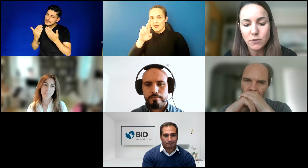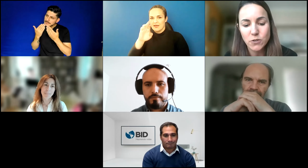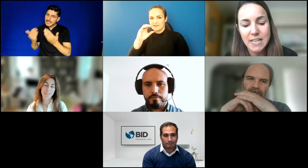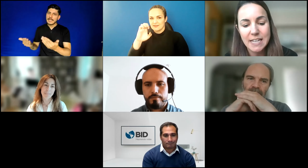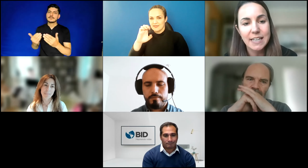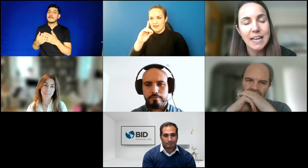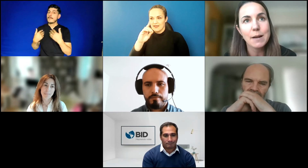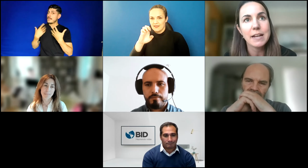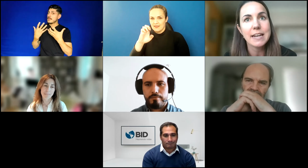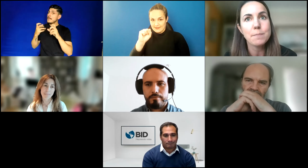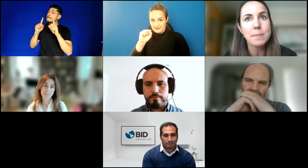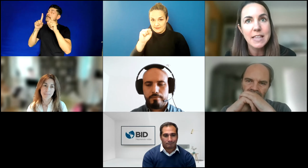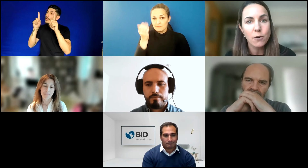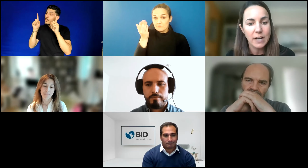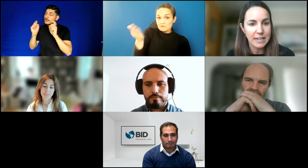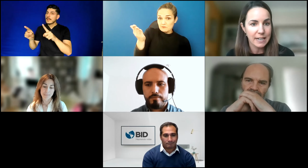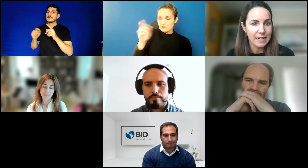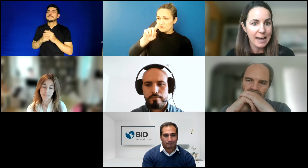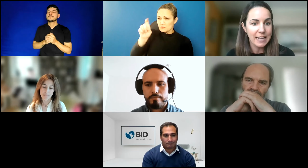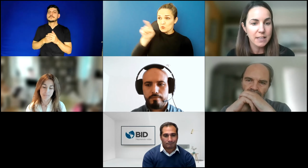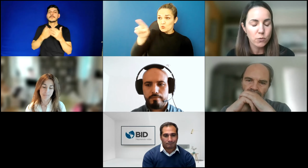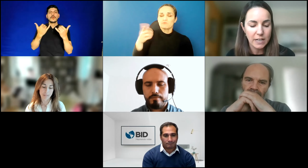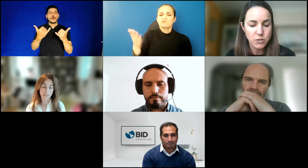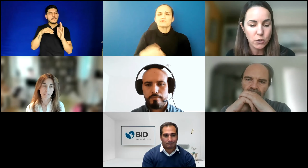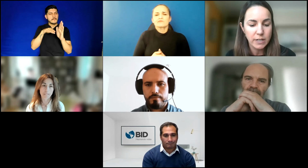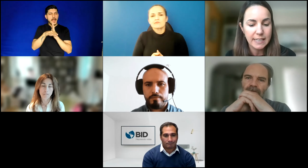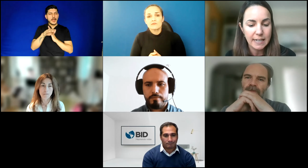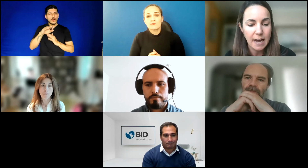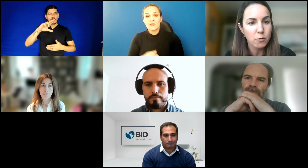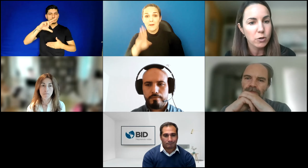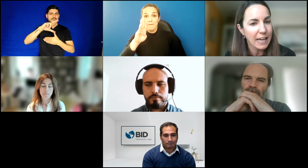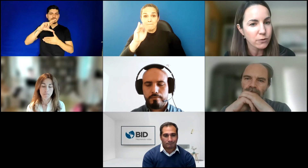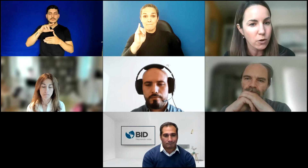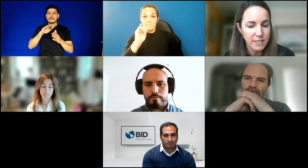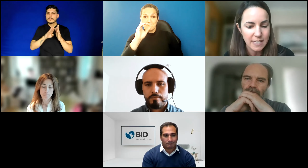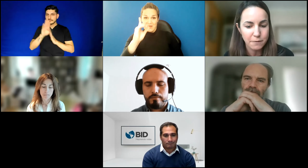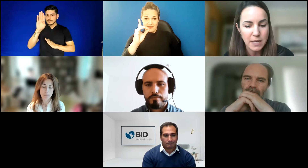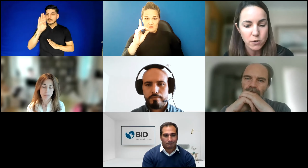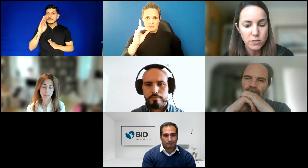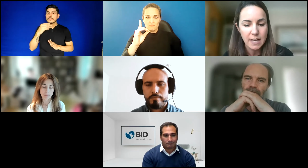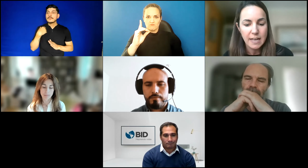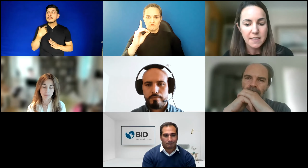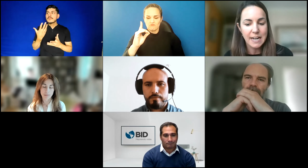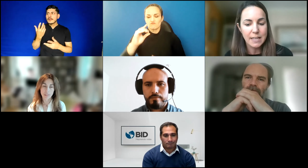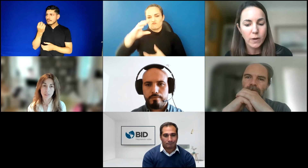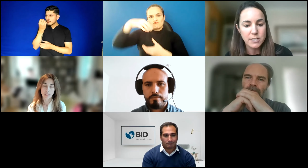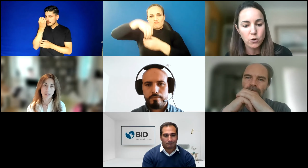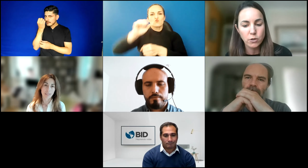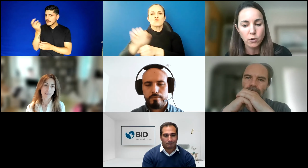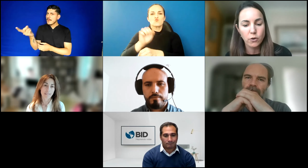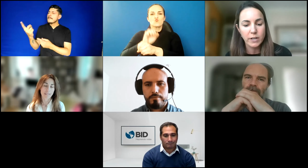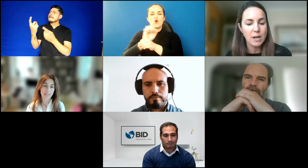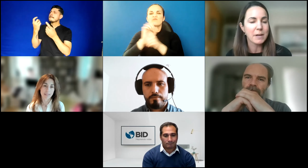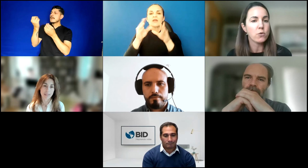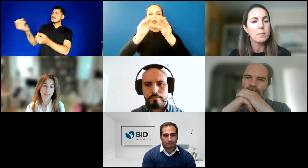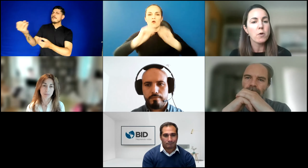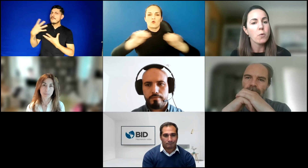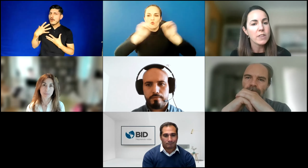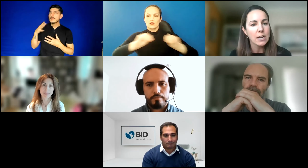for joining us. I wanted to ask you the following. At the IDB, in the educational area, you're starting to address